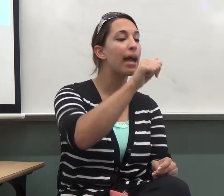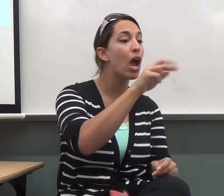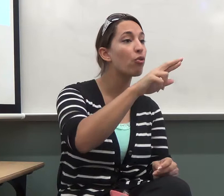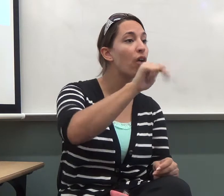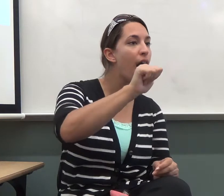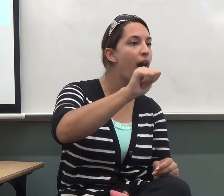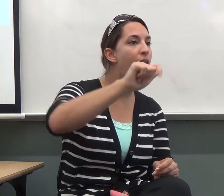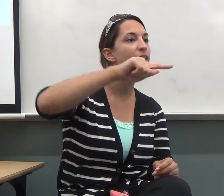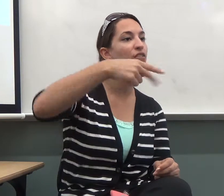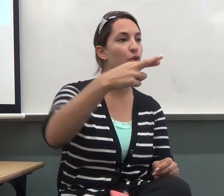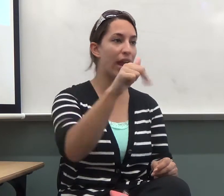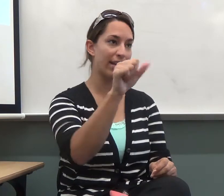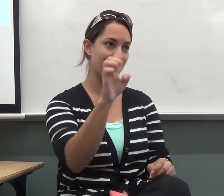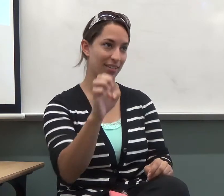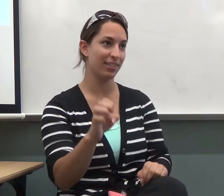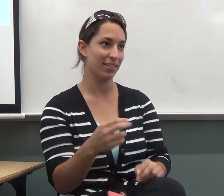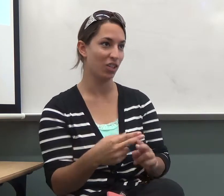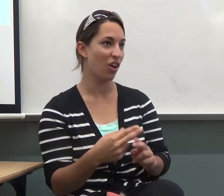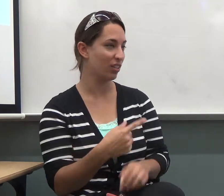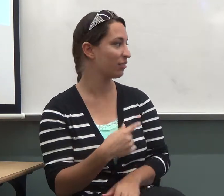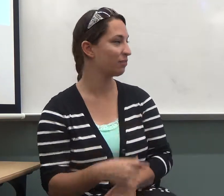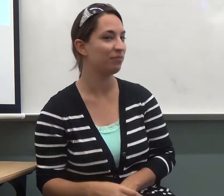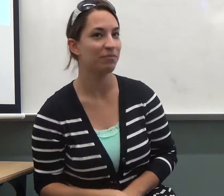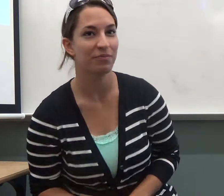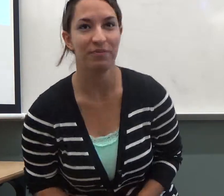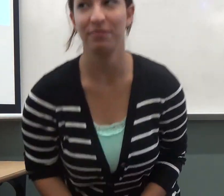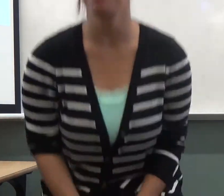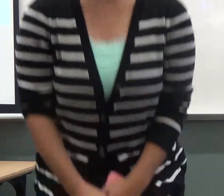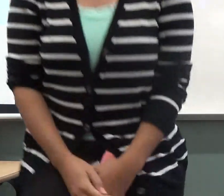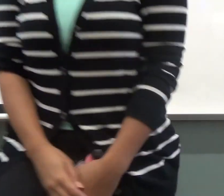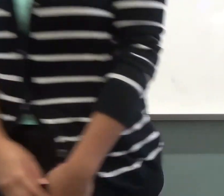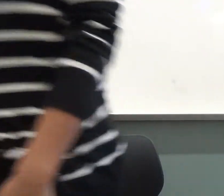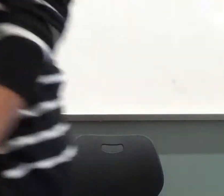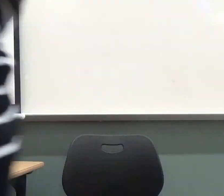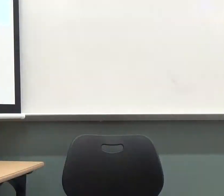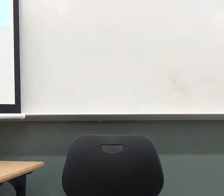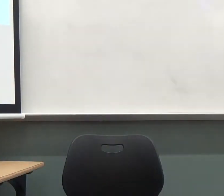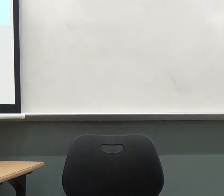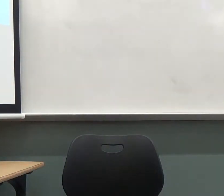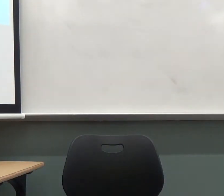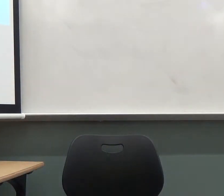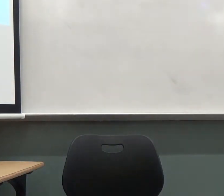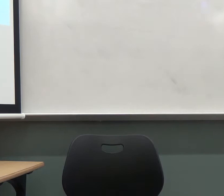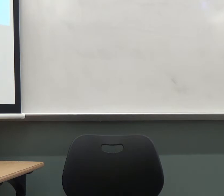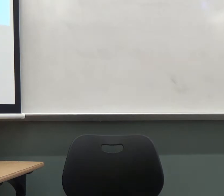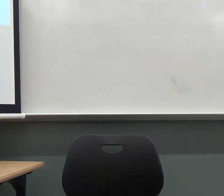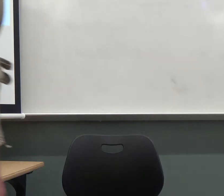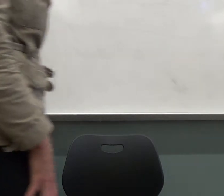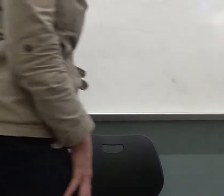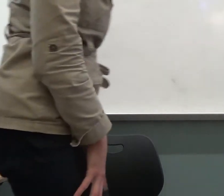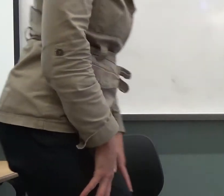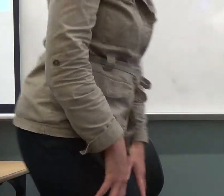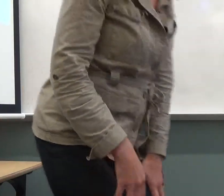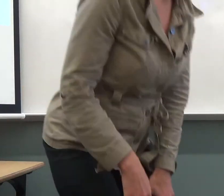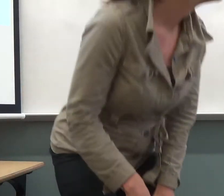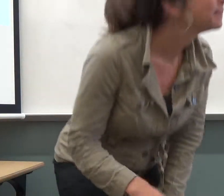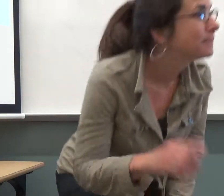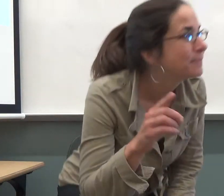I left those words back in high school. That's okay, we're learning them again. Okay, call this a